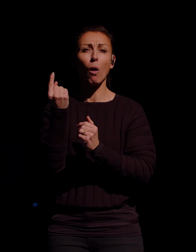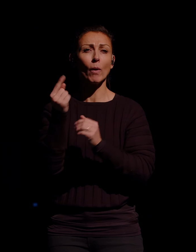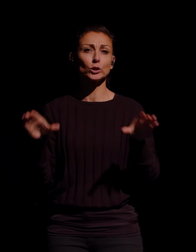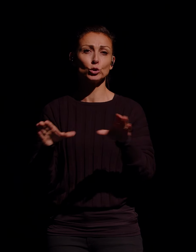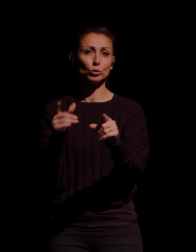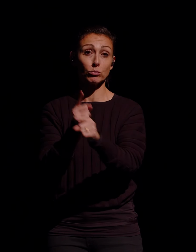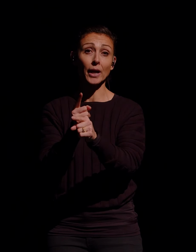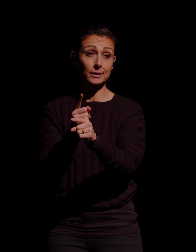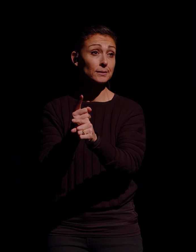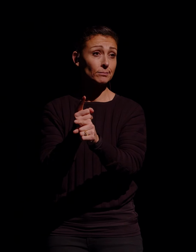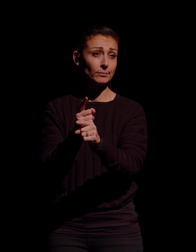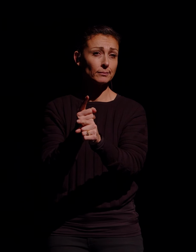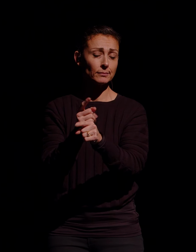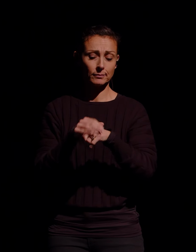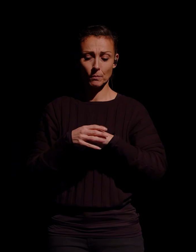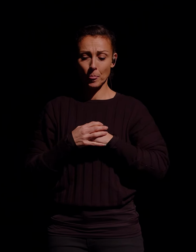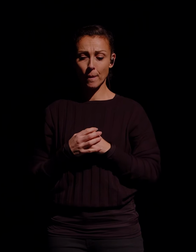right.